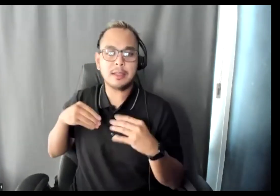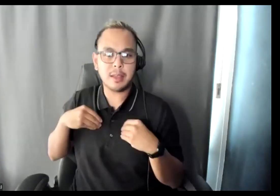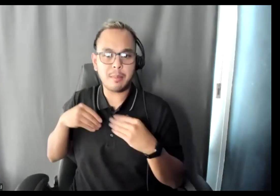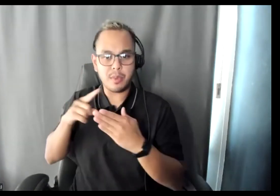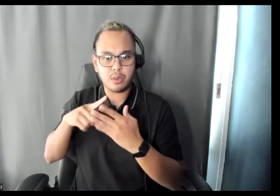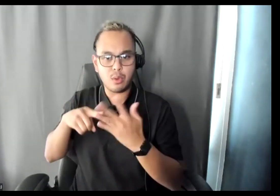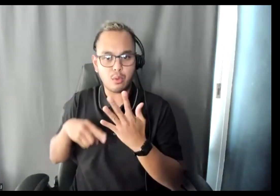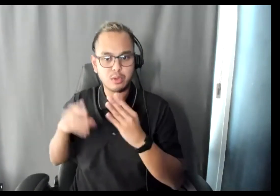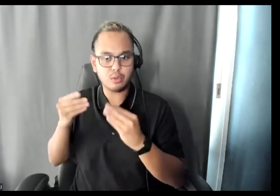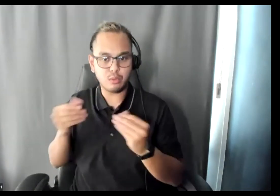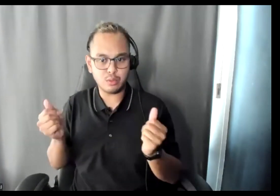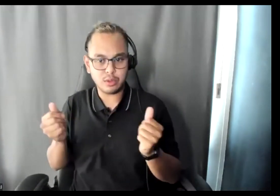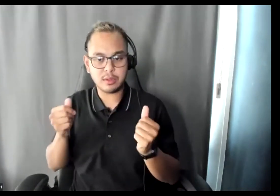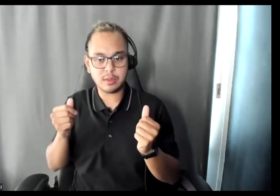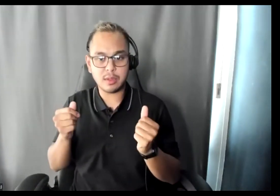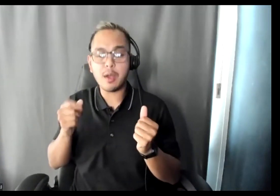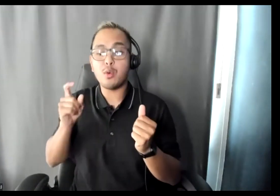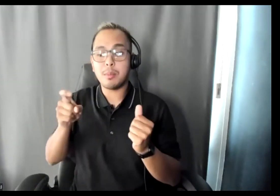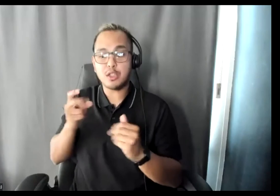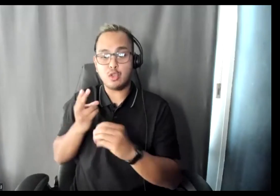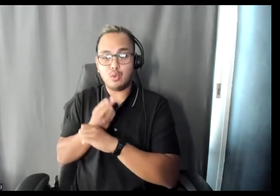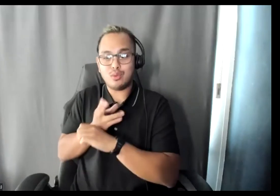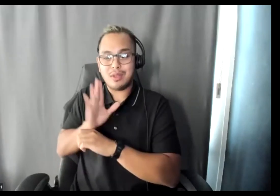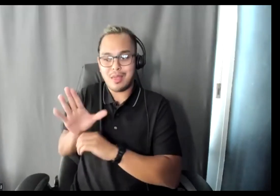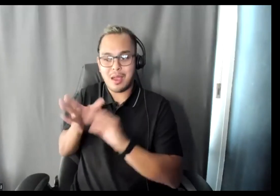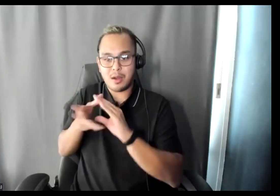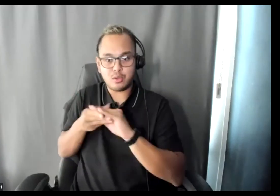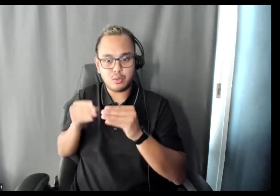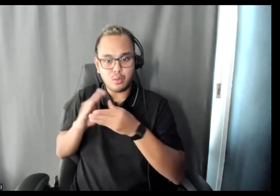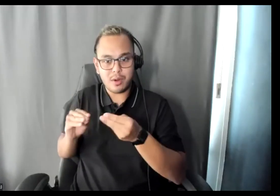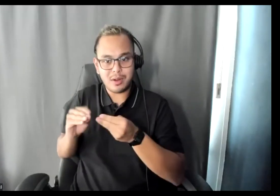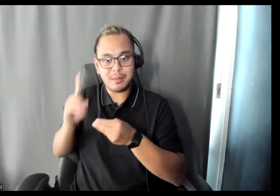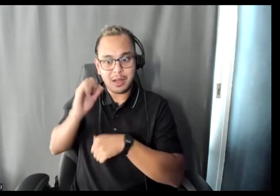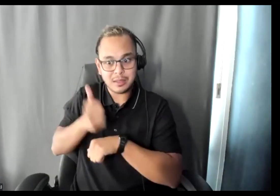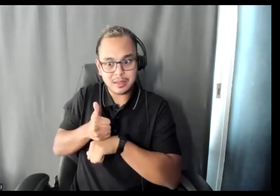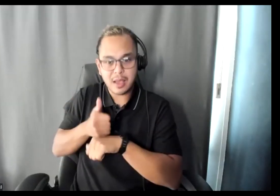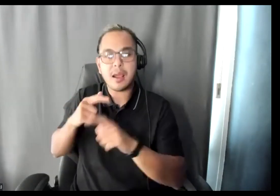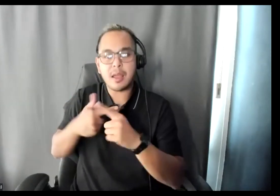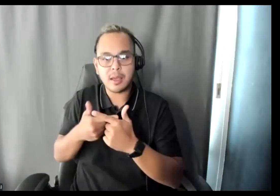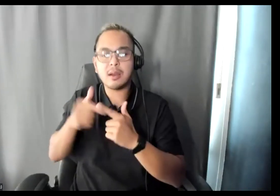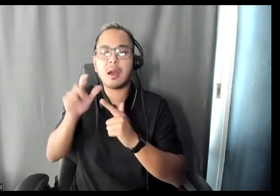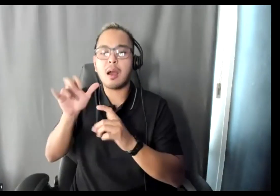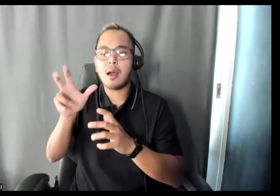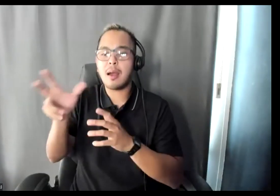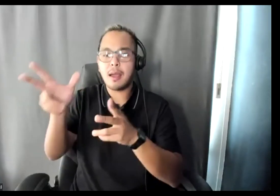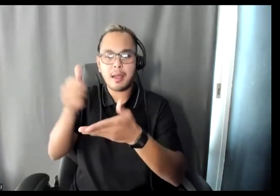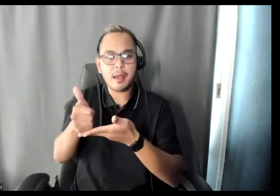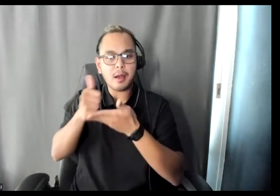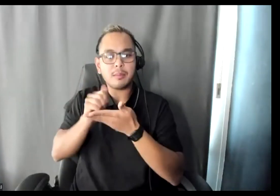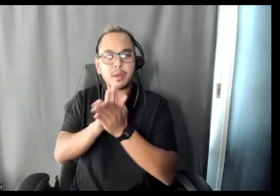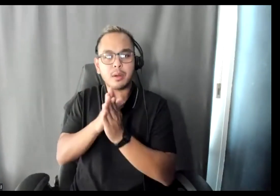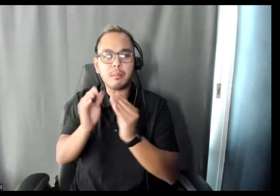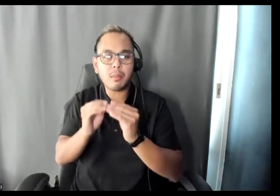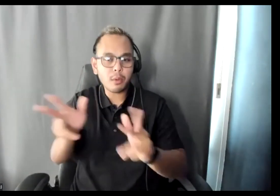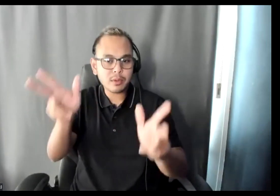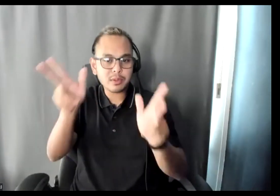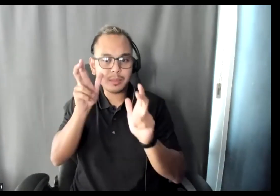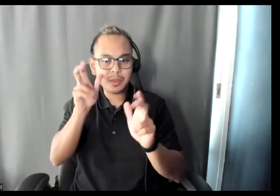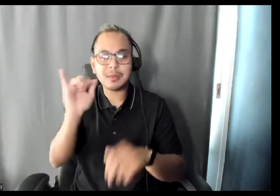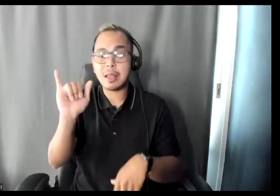those solutions through their narrative mindsets actually is going to help them be more receptive, right? This idea that if I can speak to